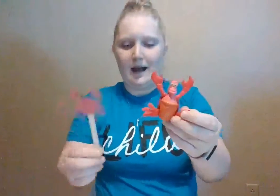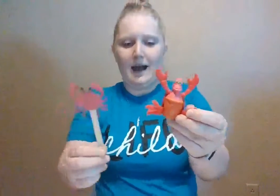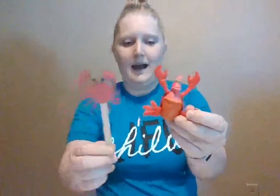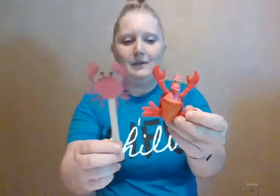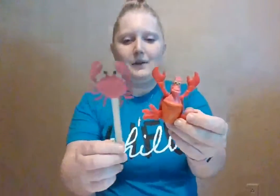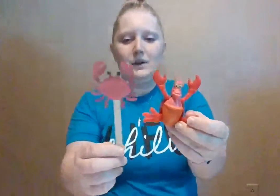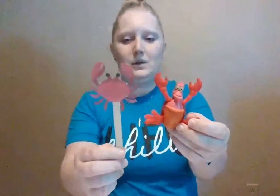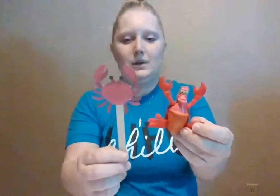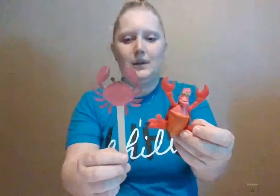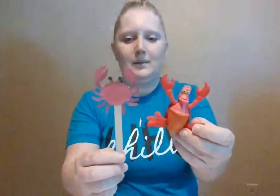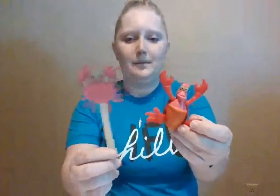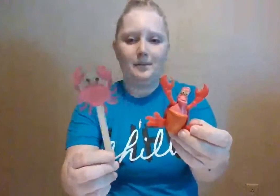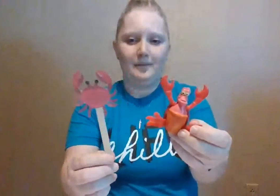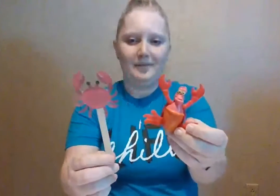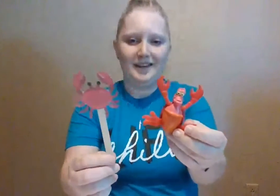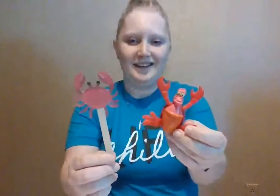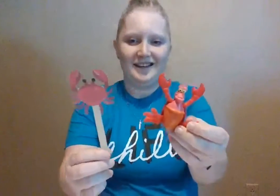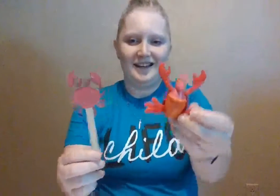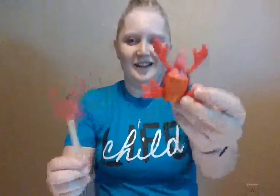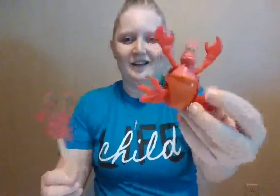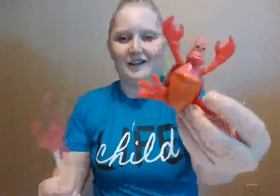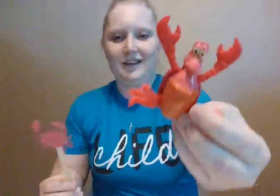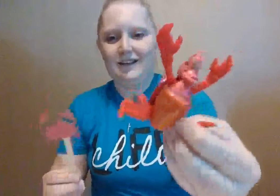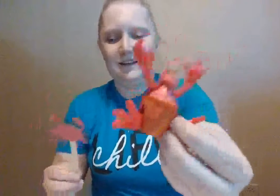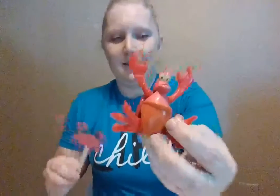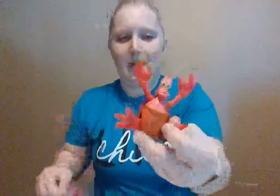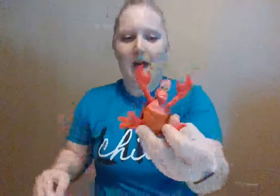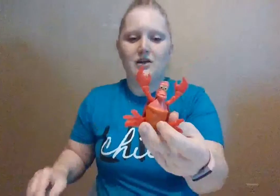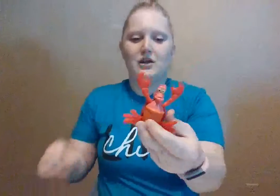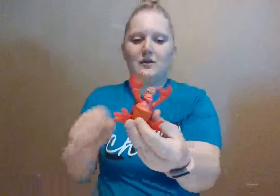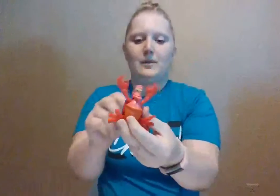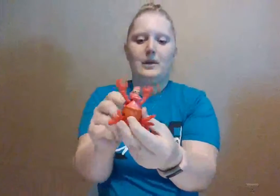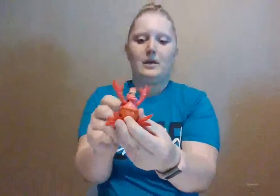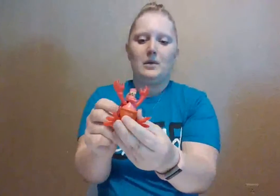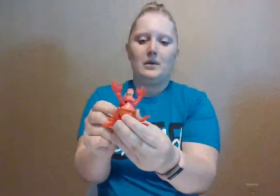I have two of them. So this is Sebastian from The Little Mermaid.